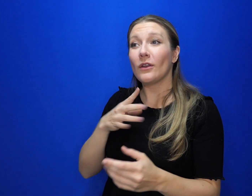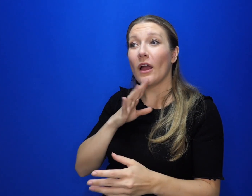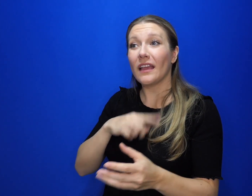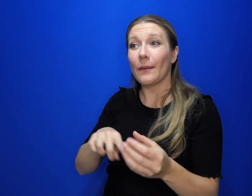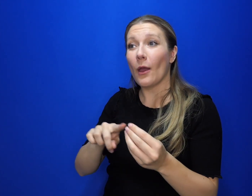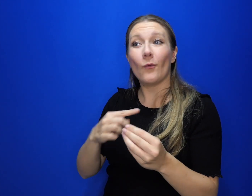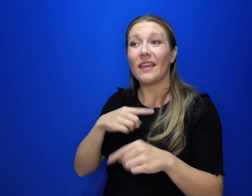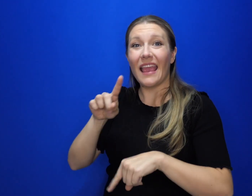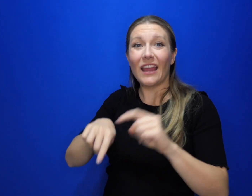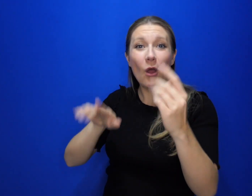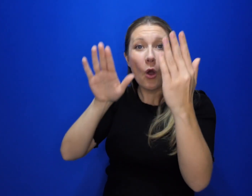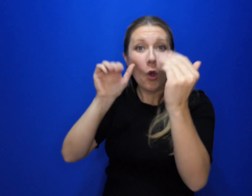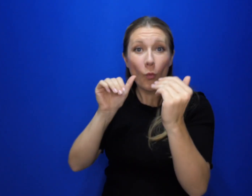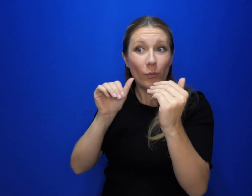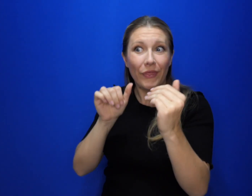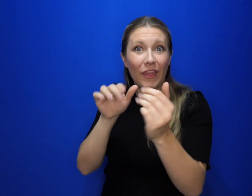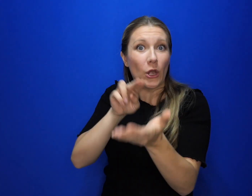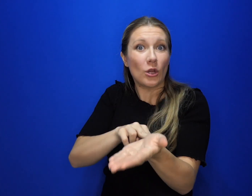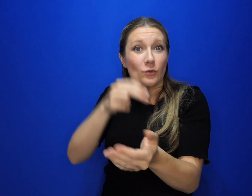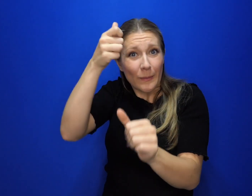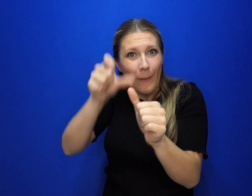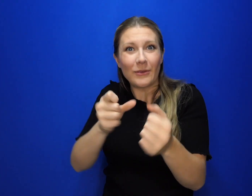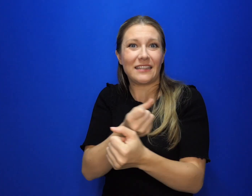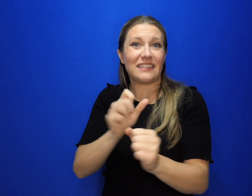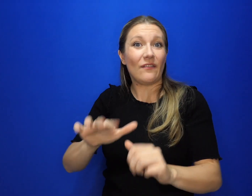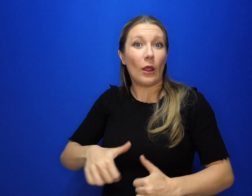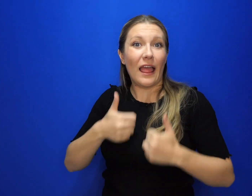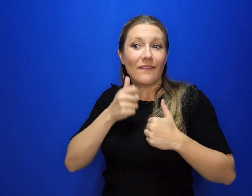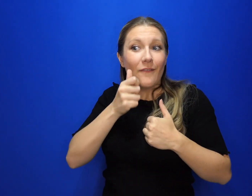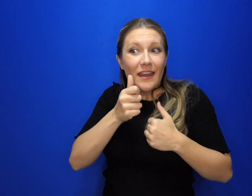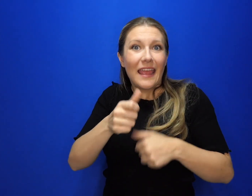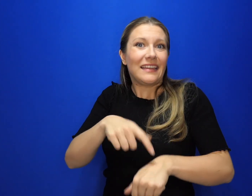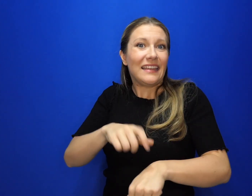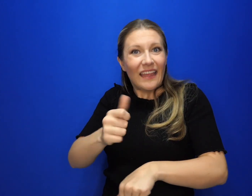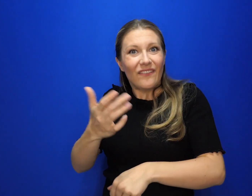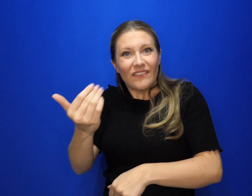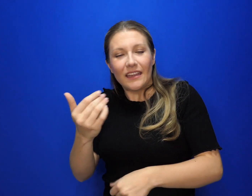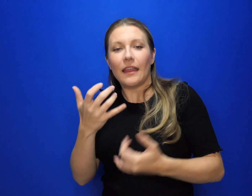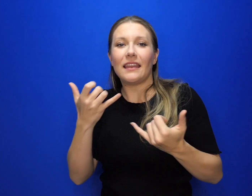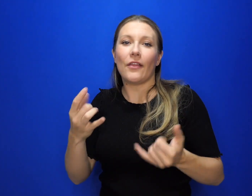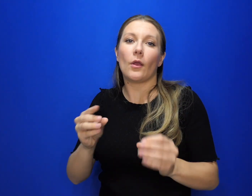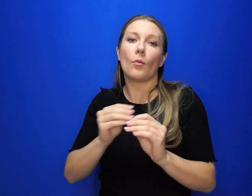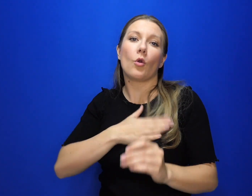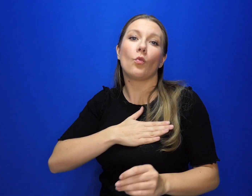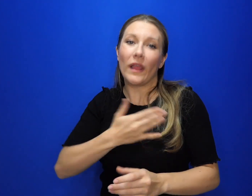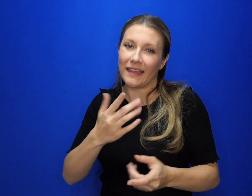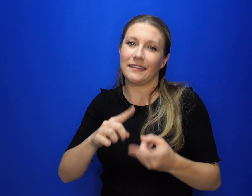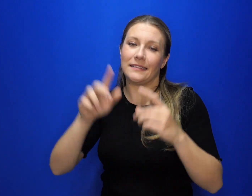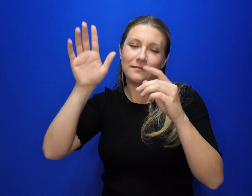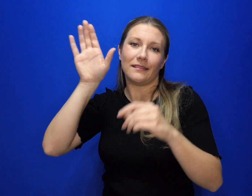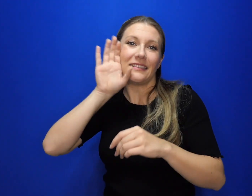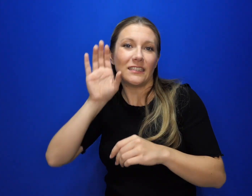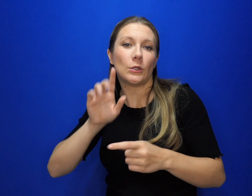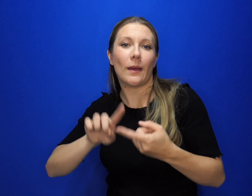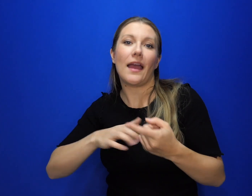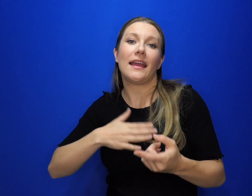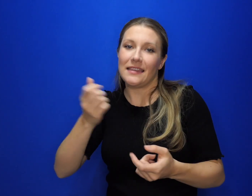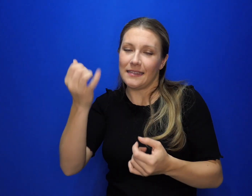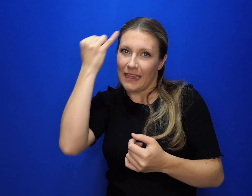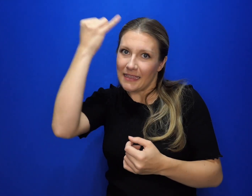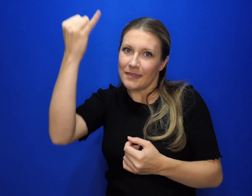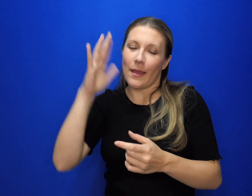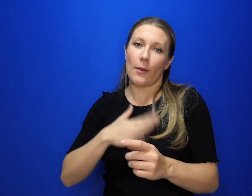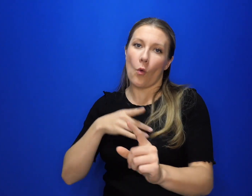office remembers to save Arden's life every day at 10:15. Like, you know, like we need to, and then they were more willing to listen to